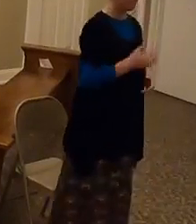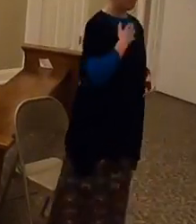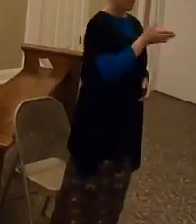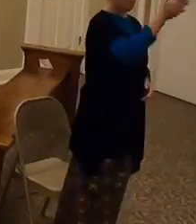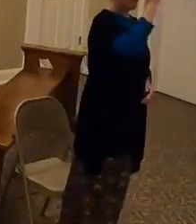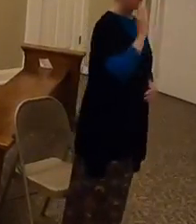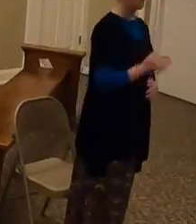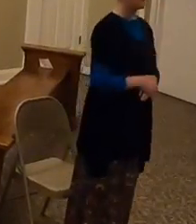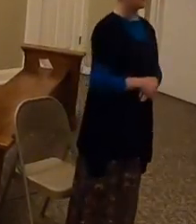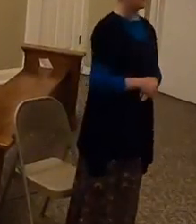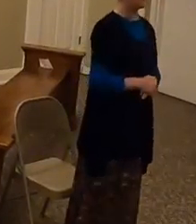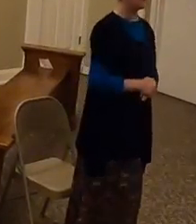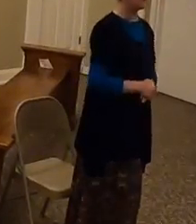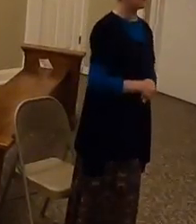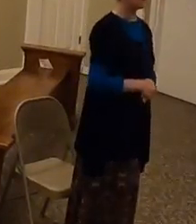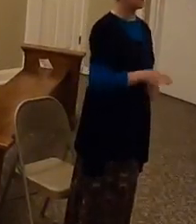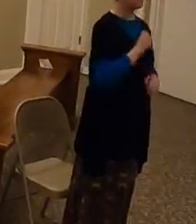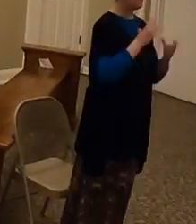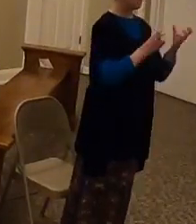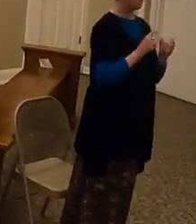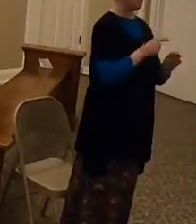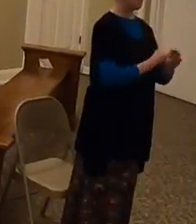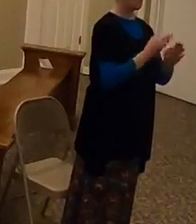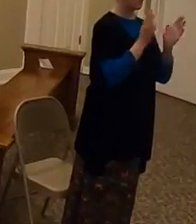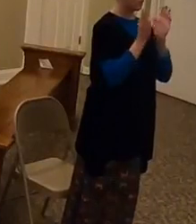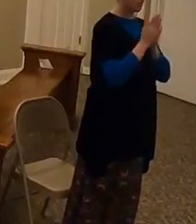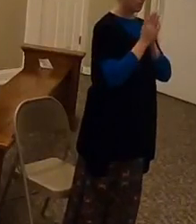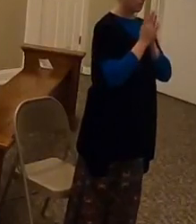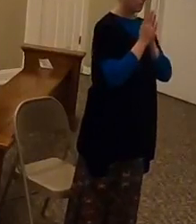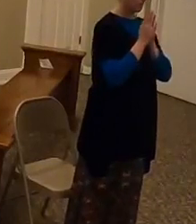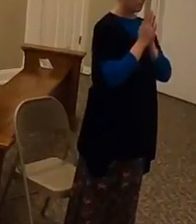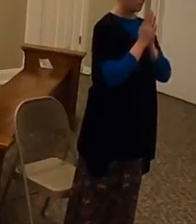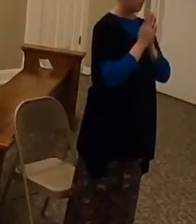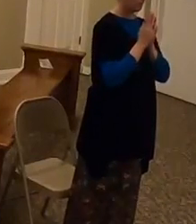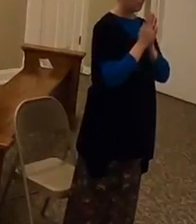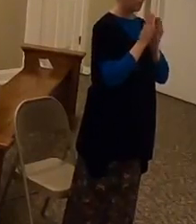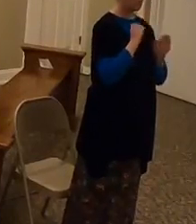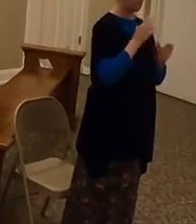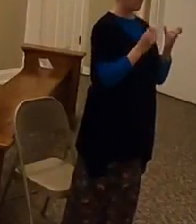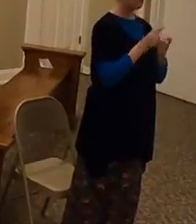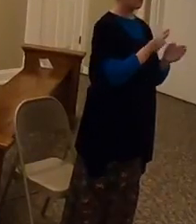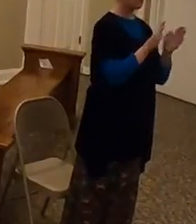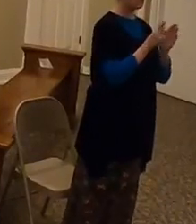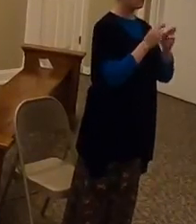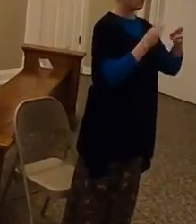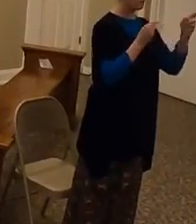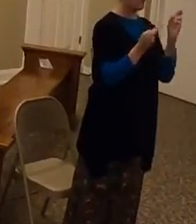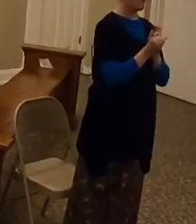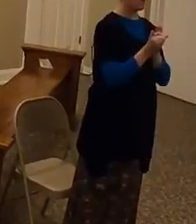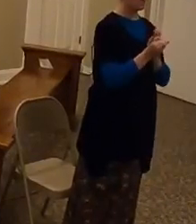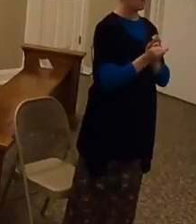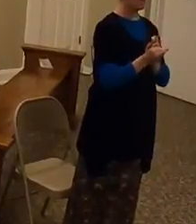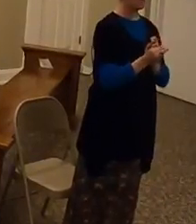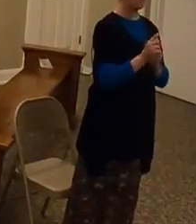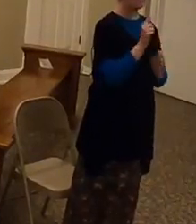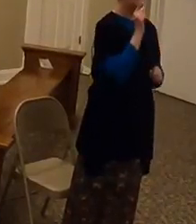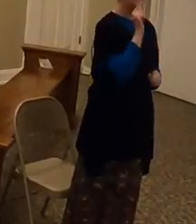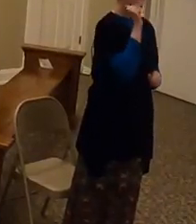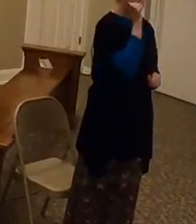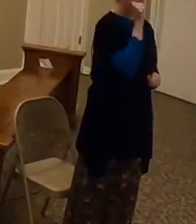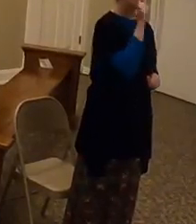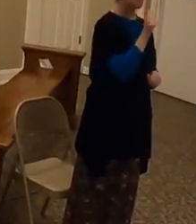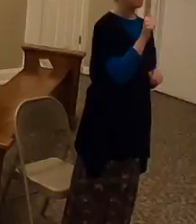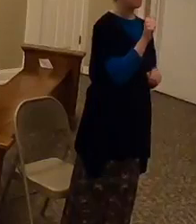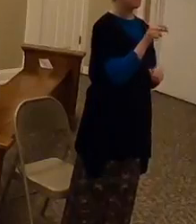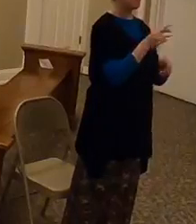My God. I want us to begin to pray. Amen. I want you to begin to repent. Make sure every day you